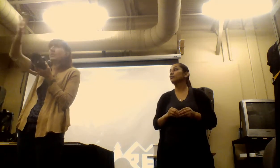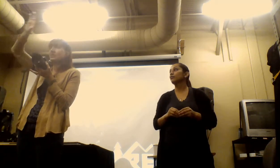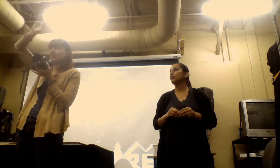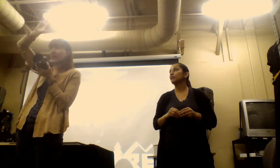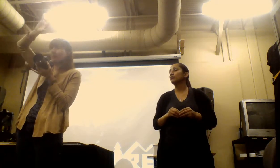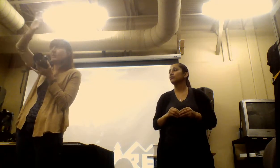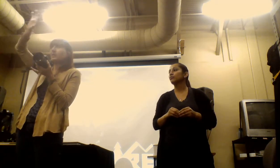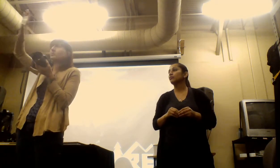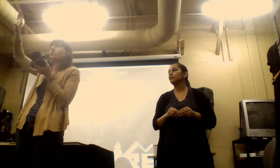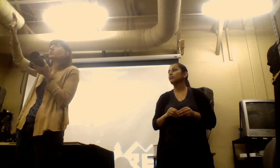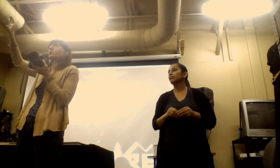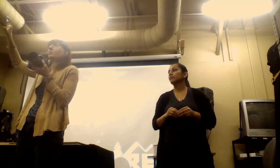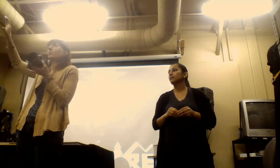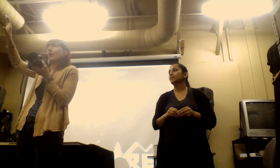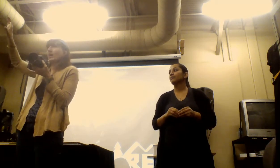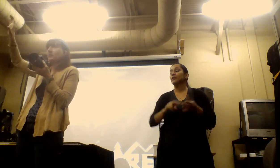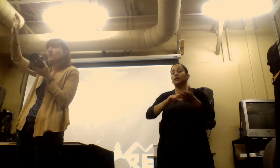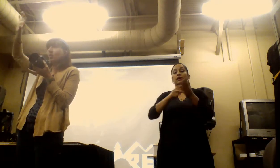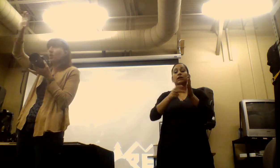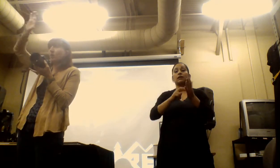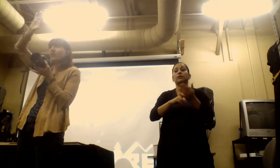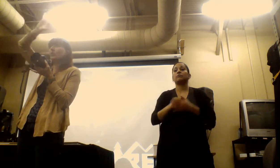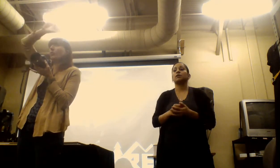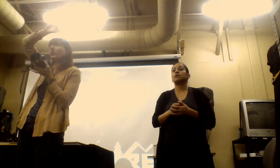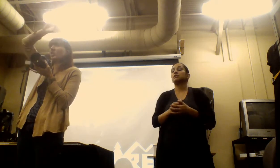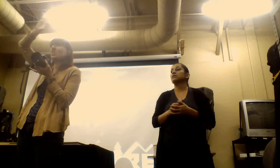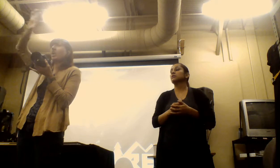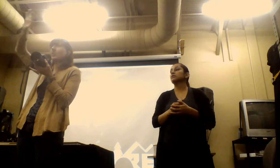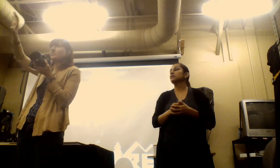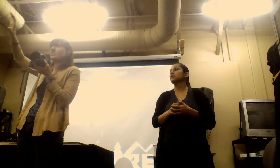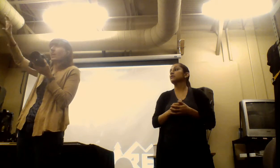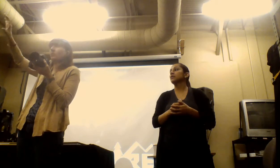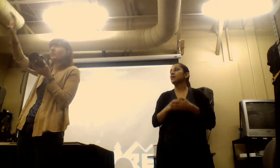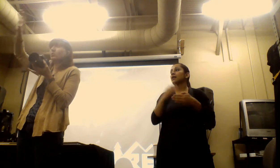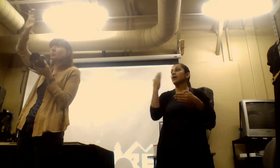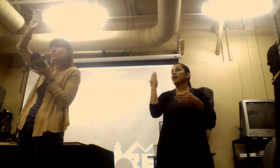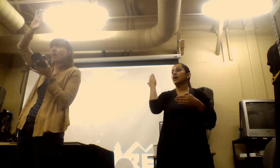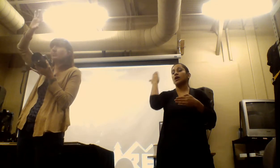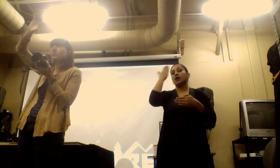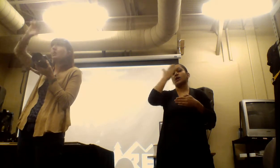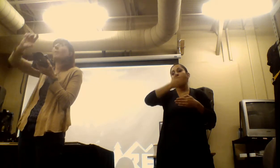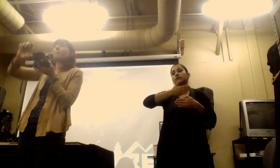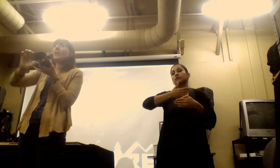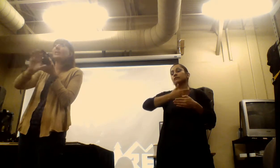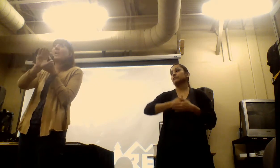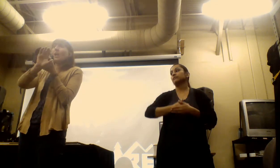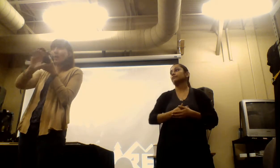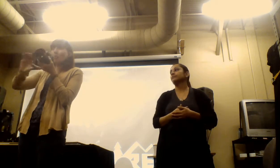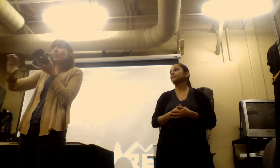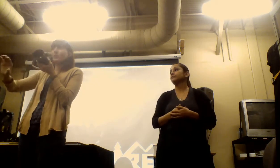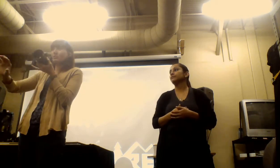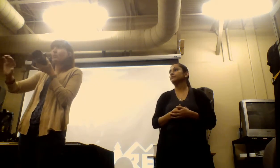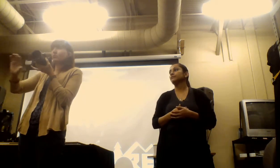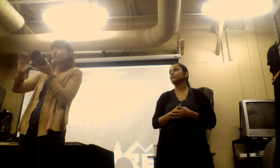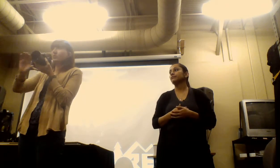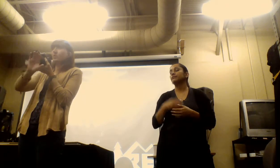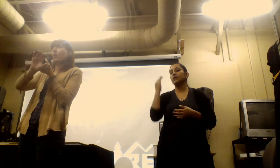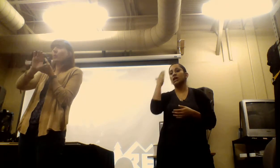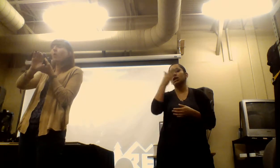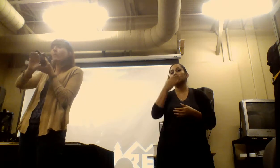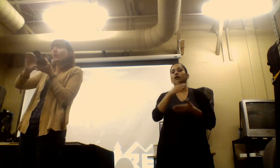some of this light because it's super bright. Okay, so I want you to knock this down like 2 stops. But I want this